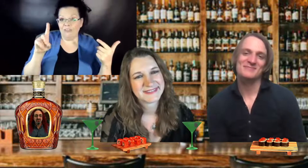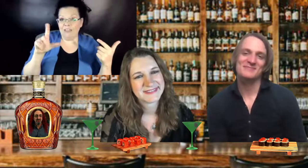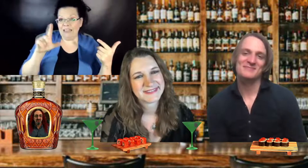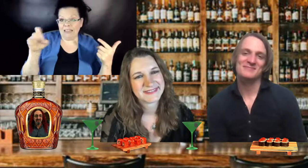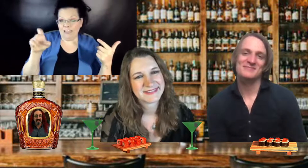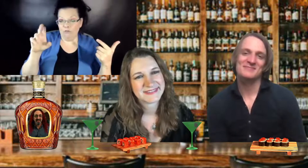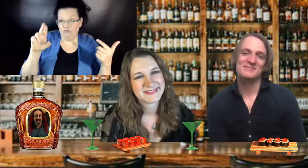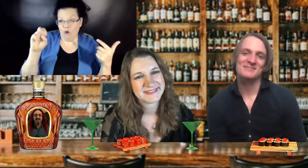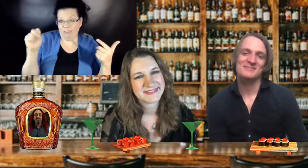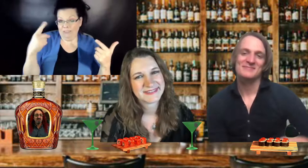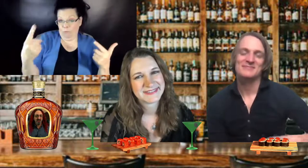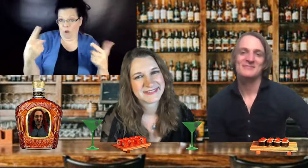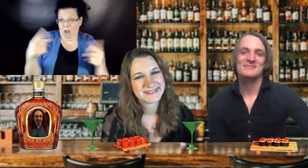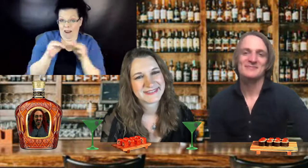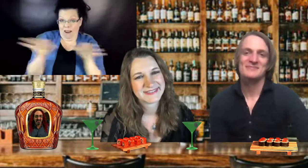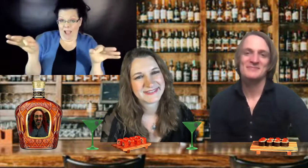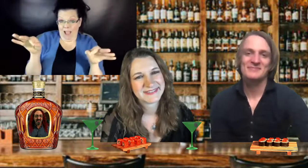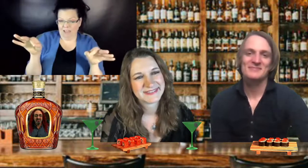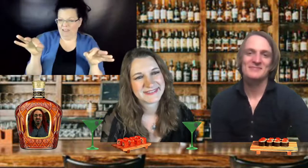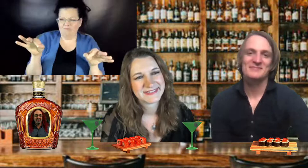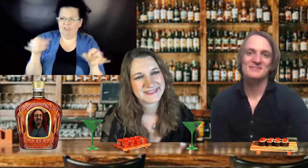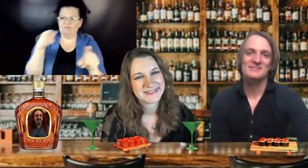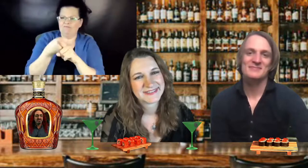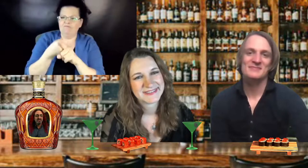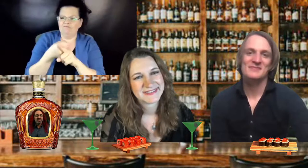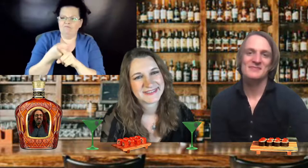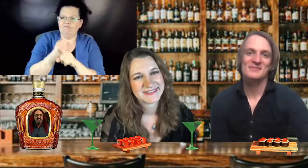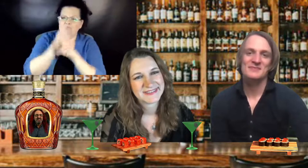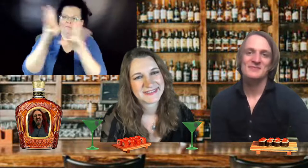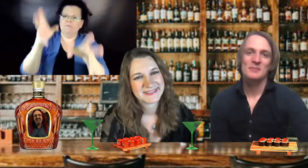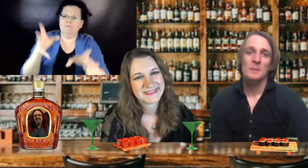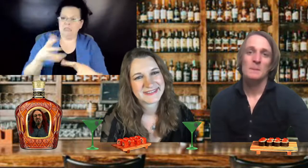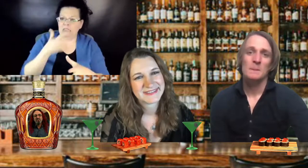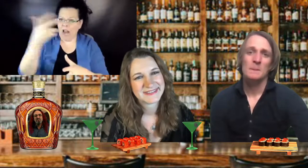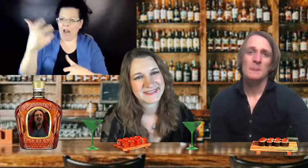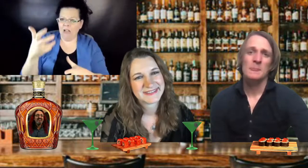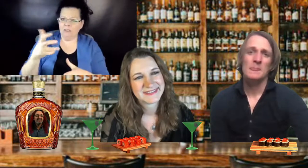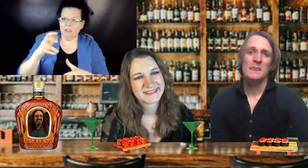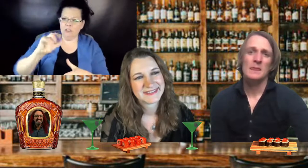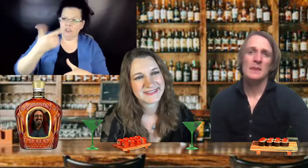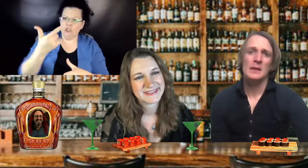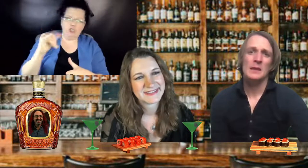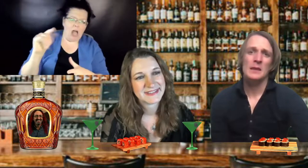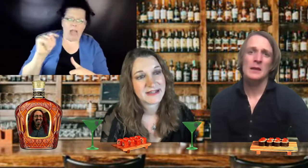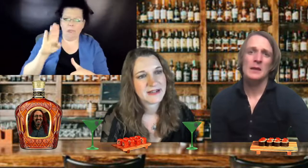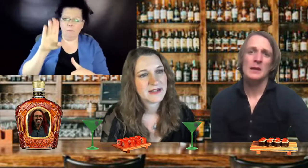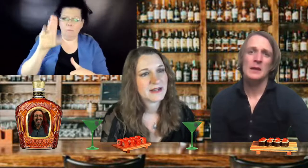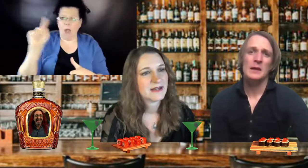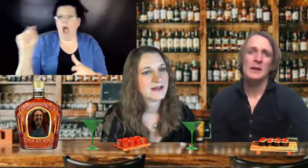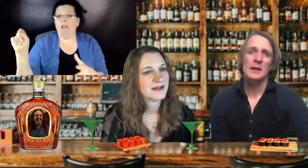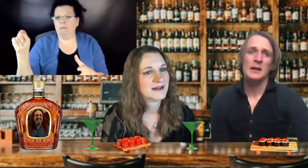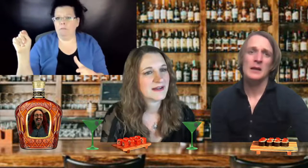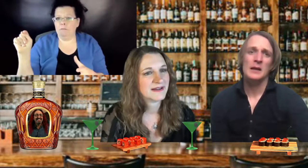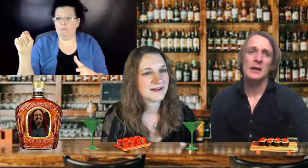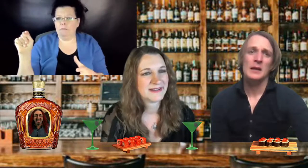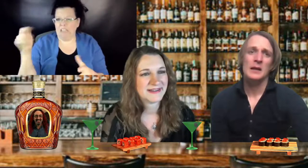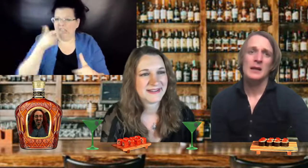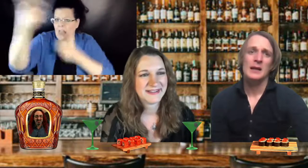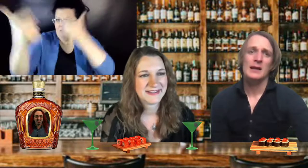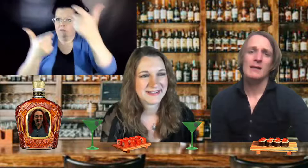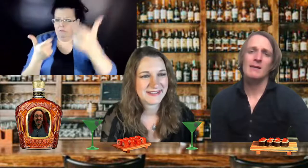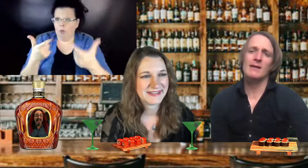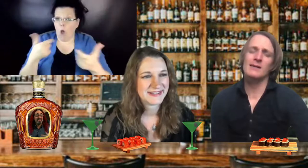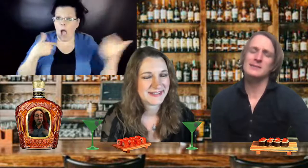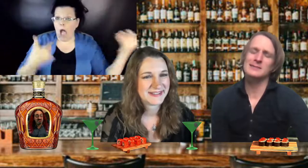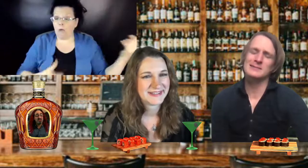line in the song out of nowhere. He just yells, "Giant butt!" And I sang